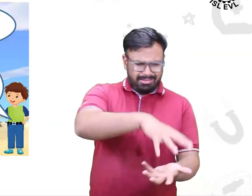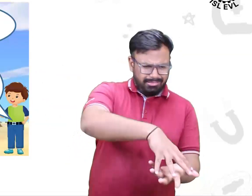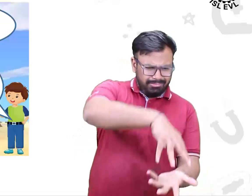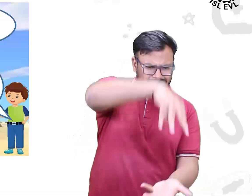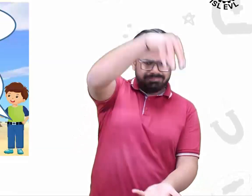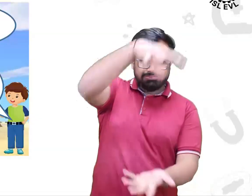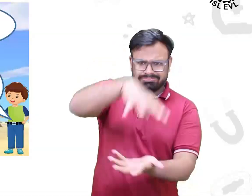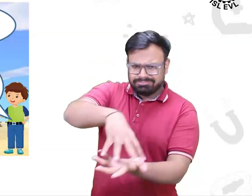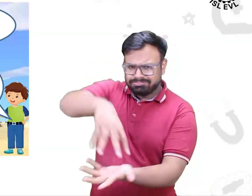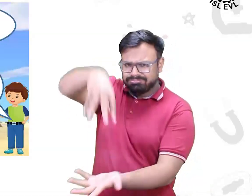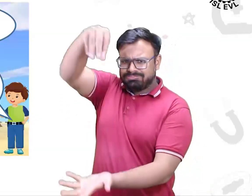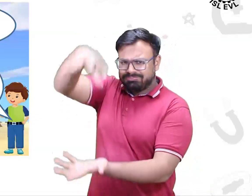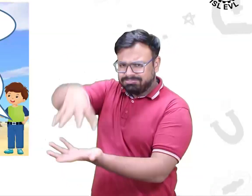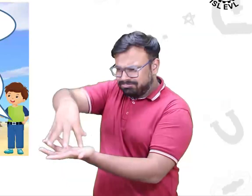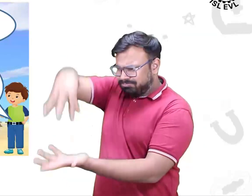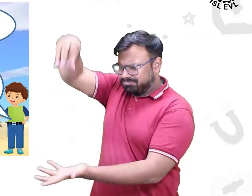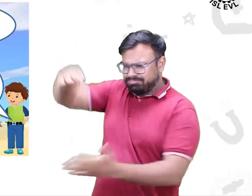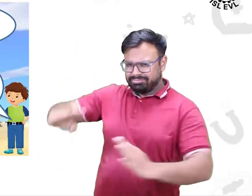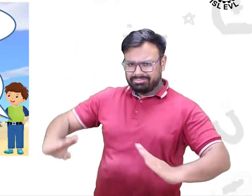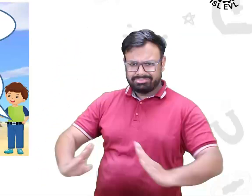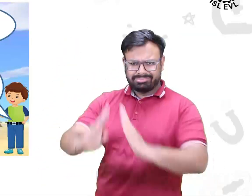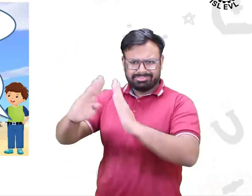Where do we find mounds?